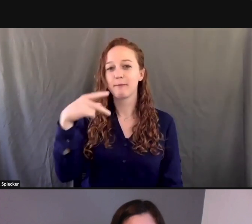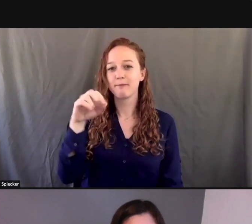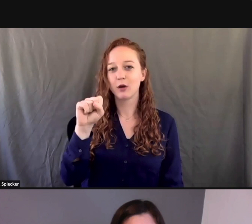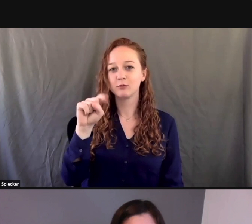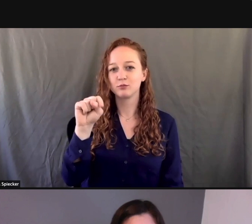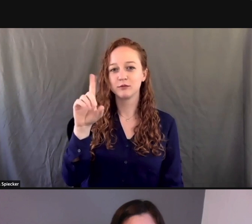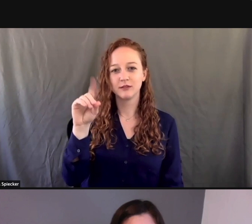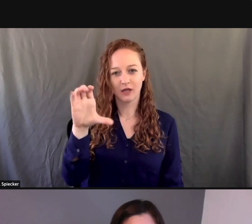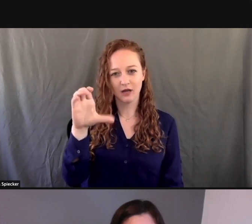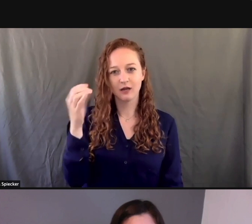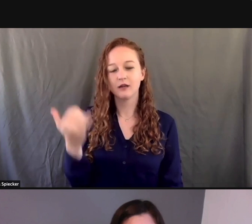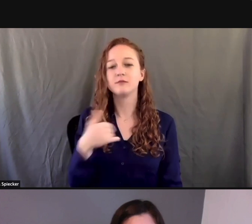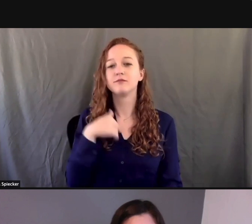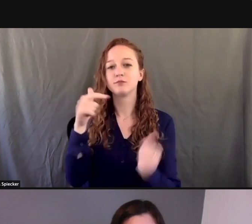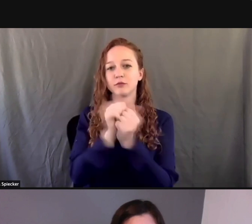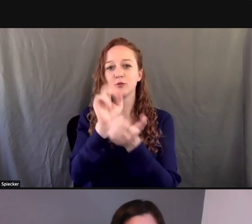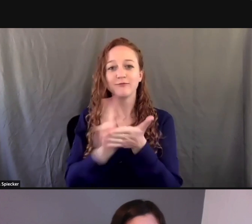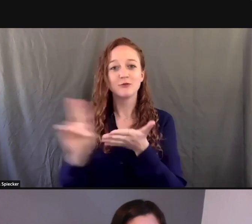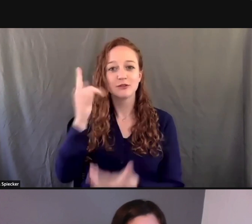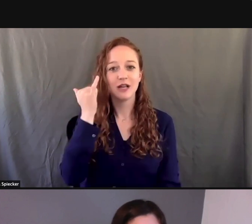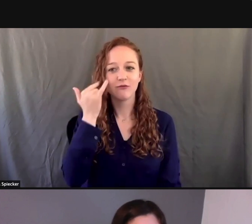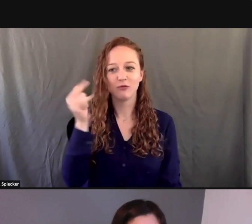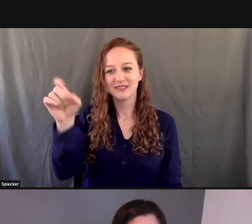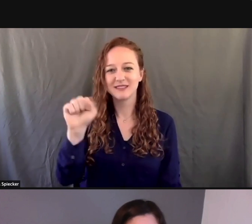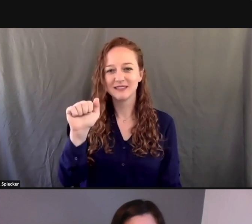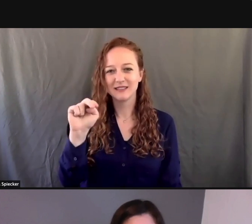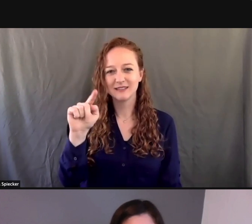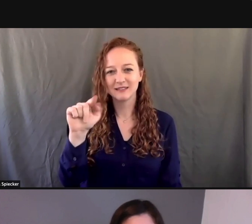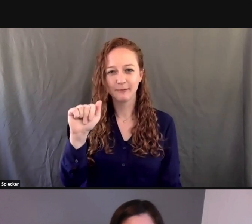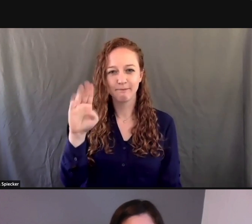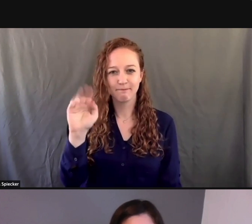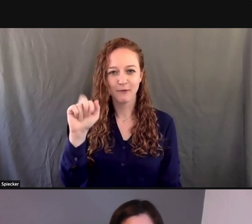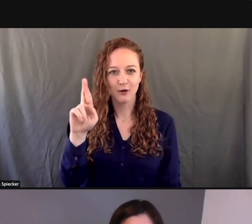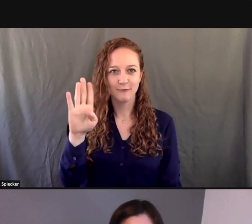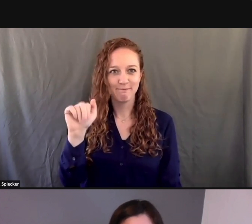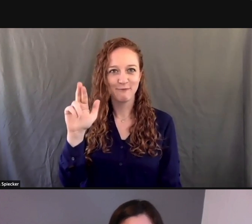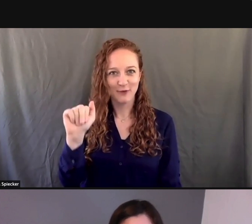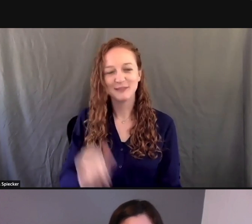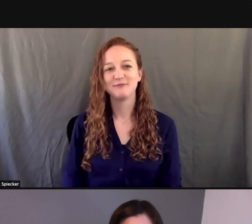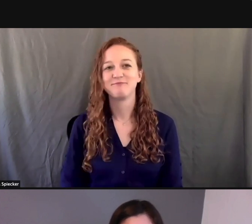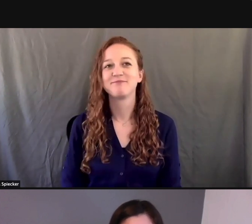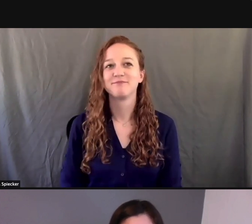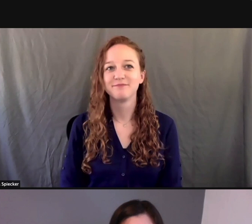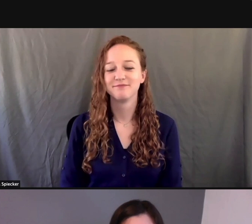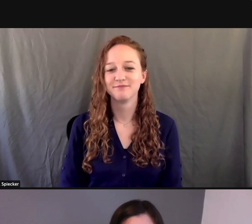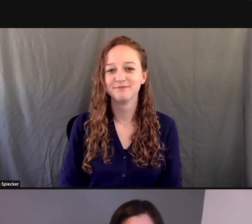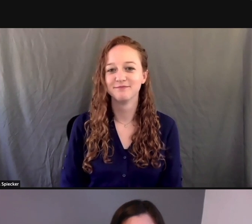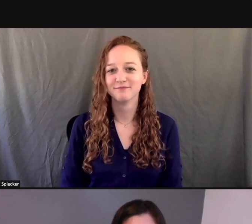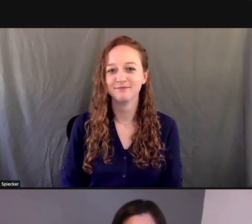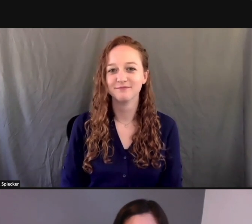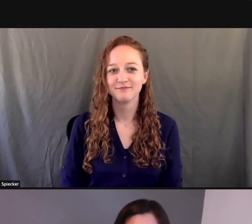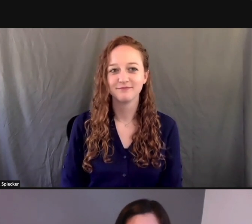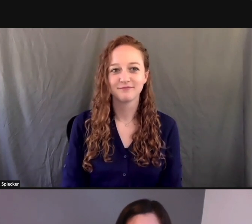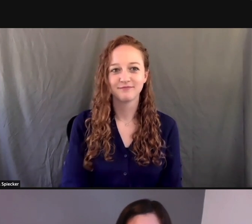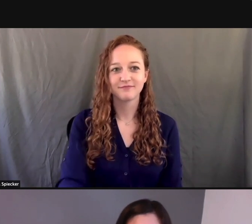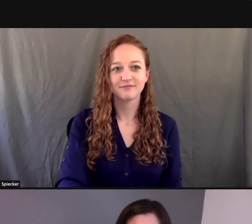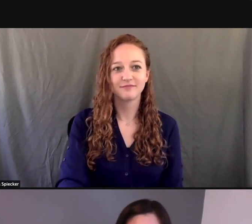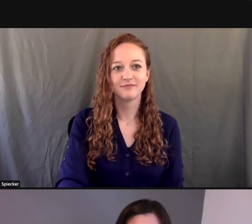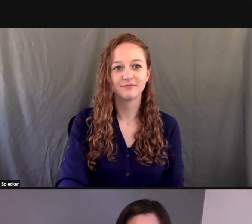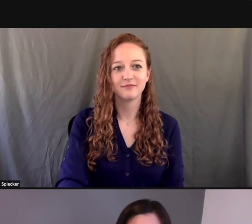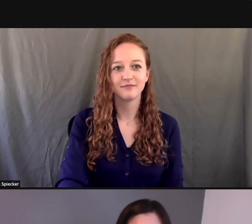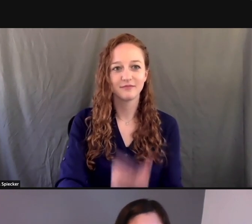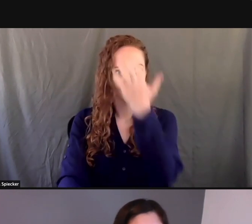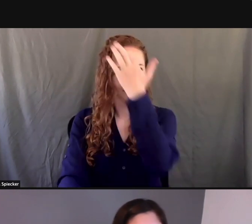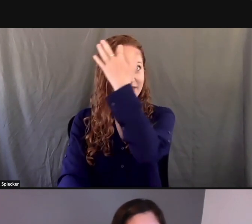biology. Then I went to the Northeastern University 3Cs program, and then got